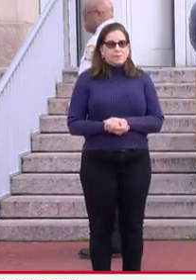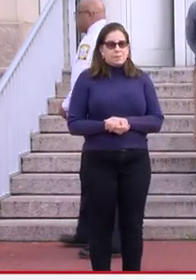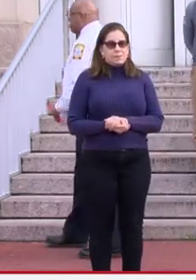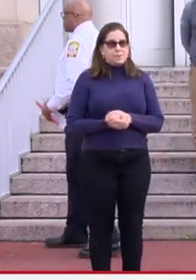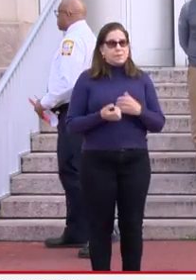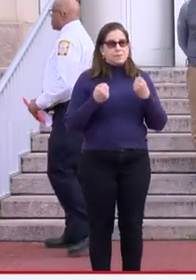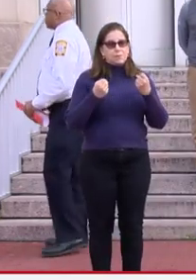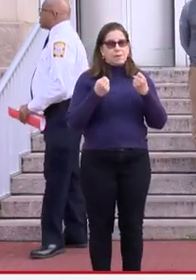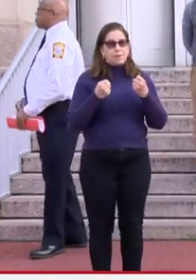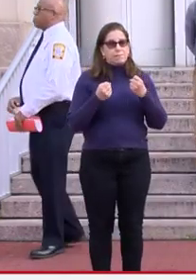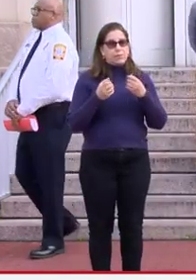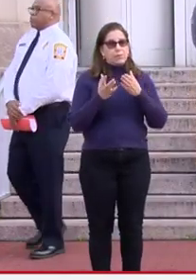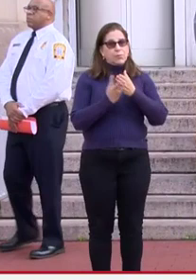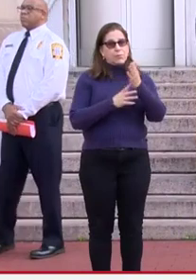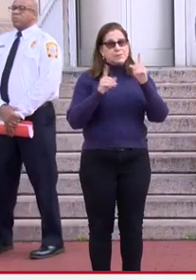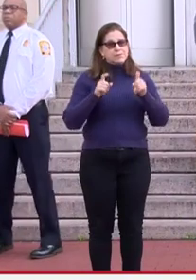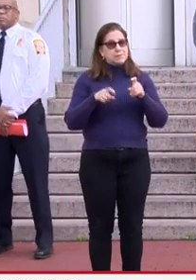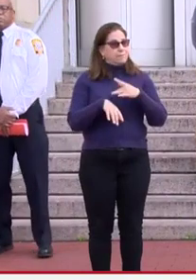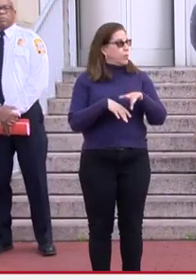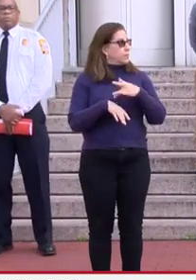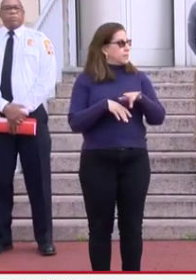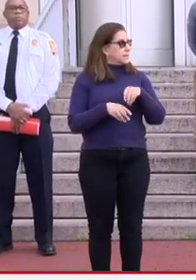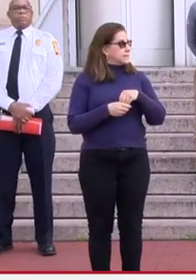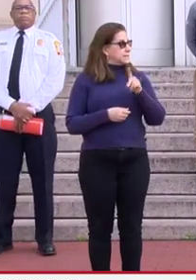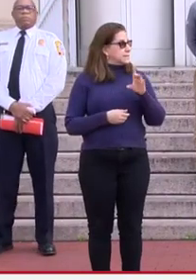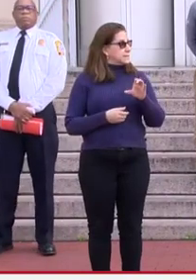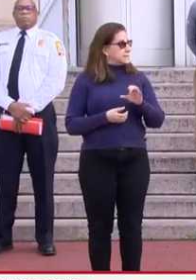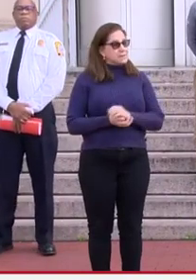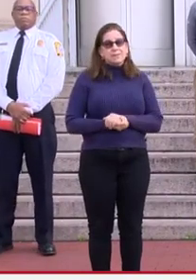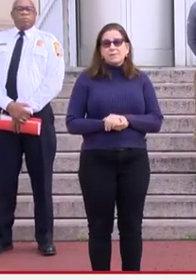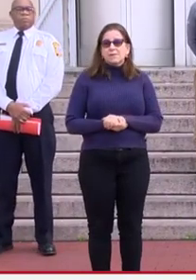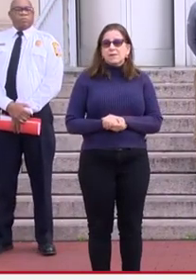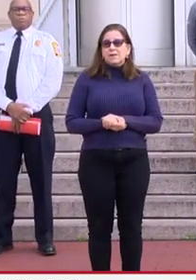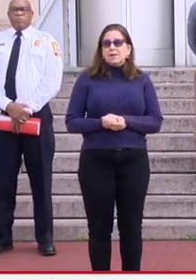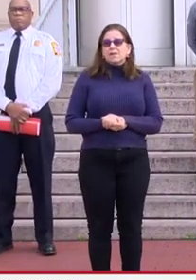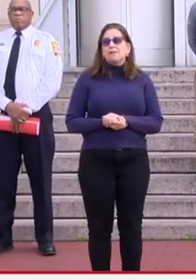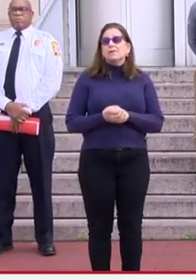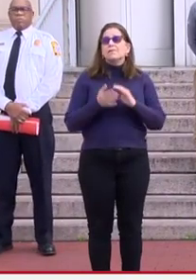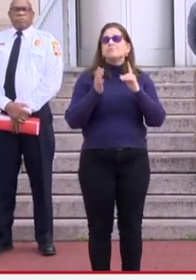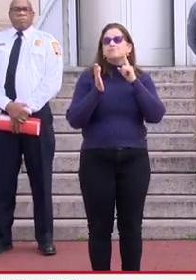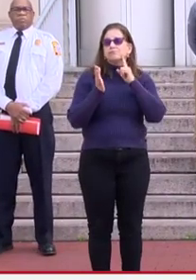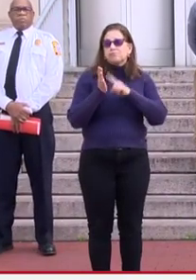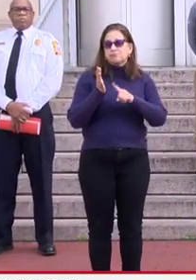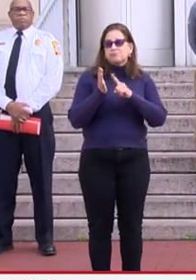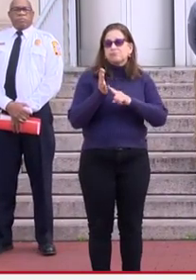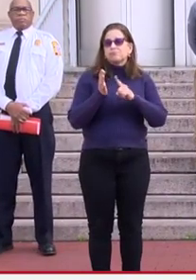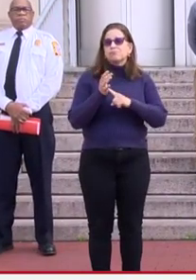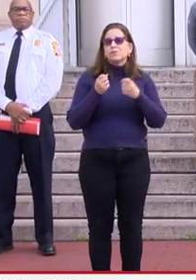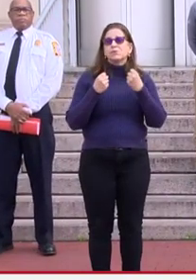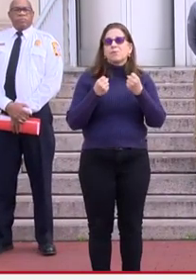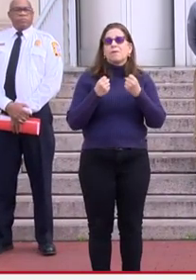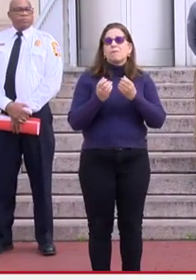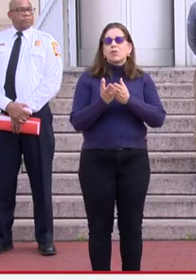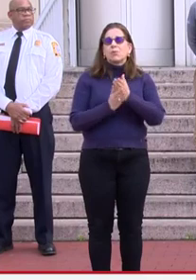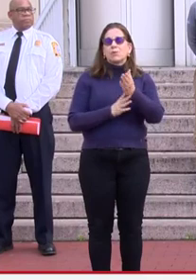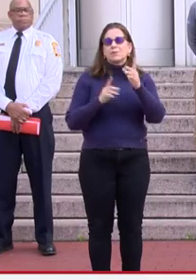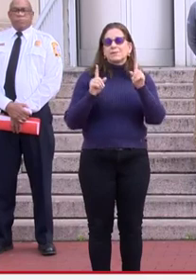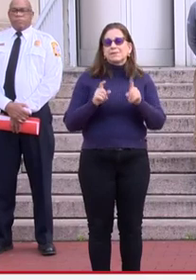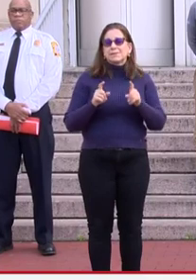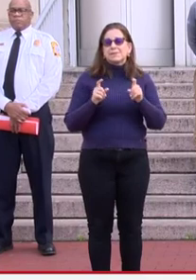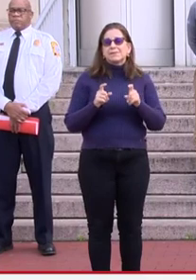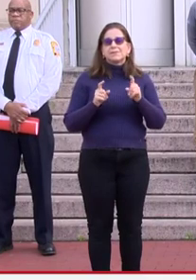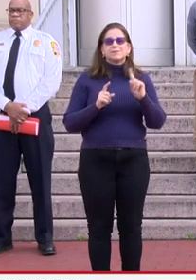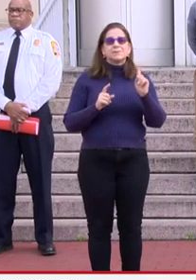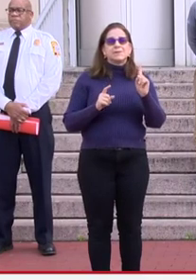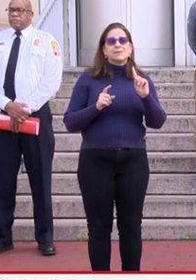We continue to explore having kind of a central testing site, and we are going to work now